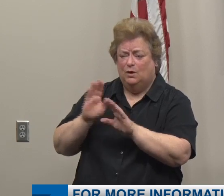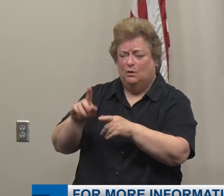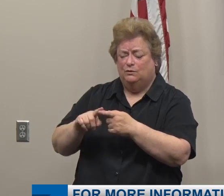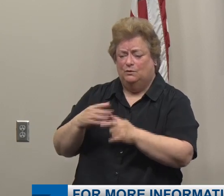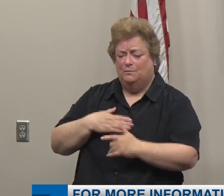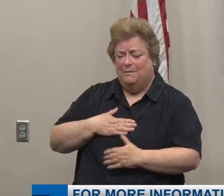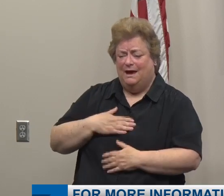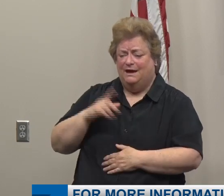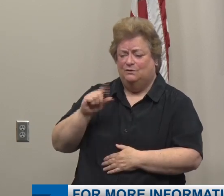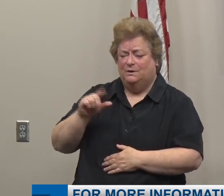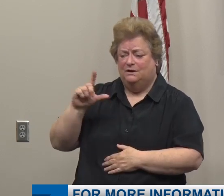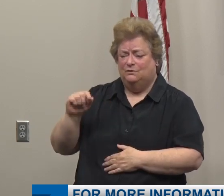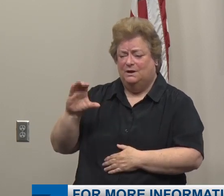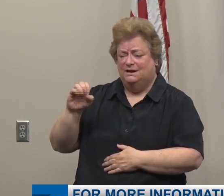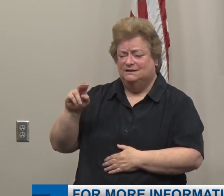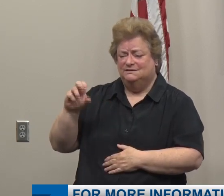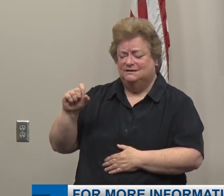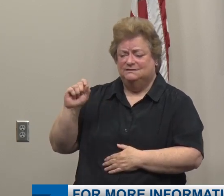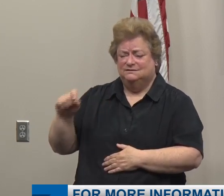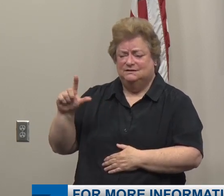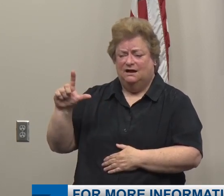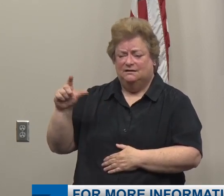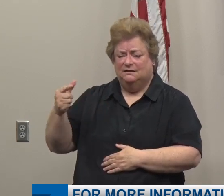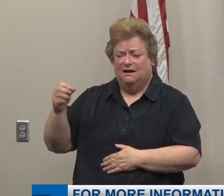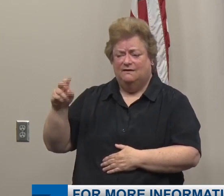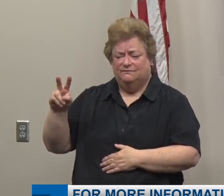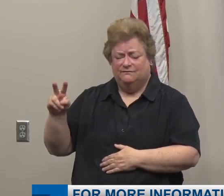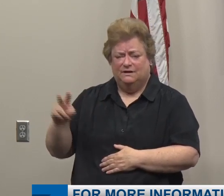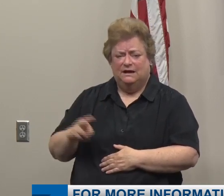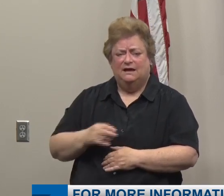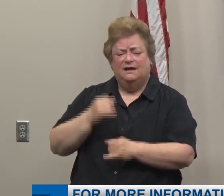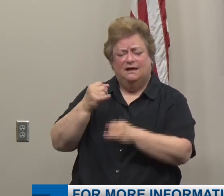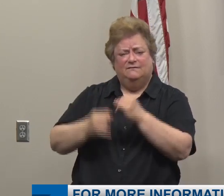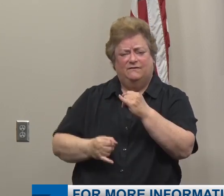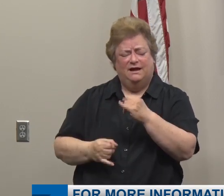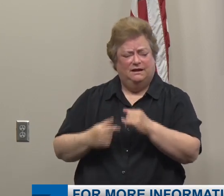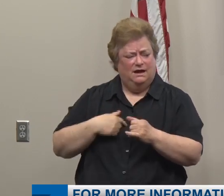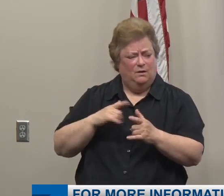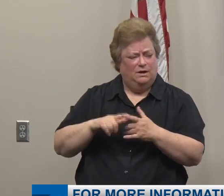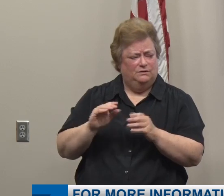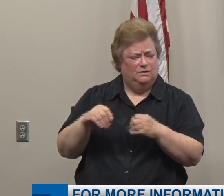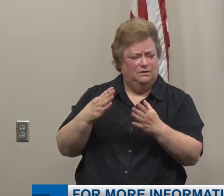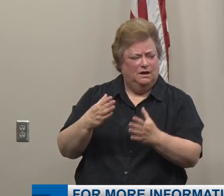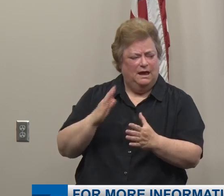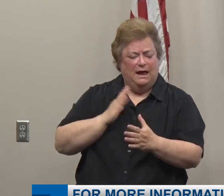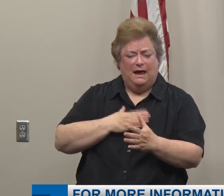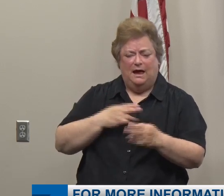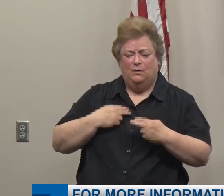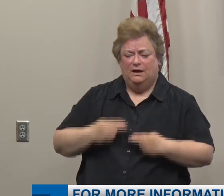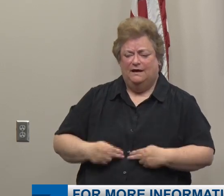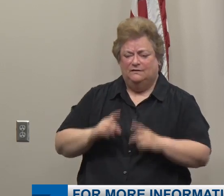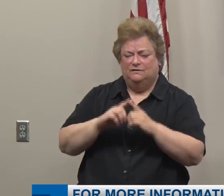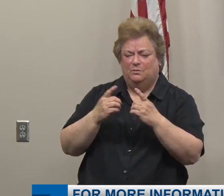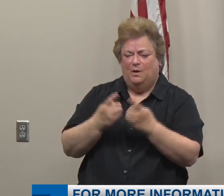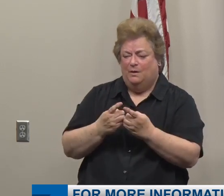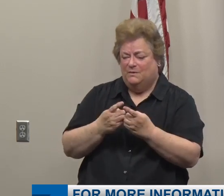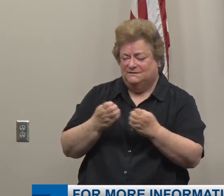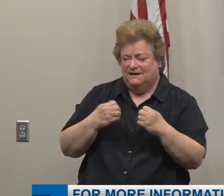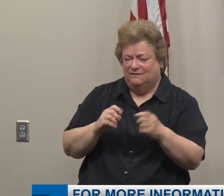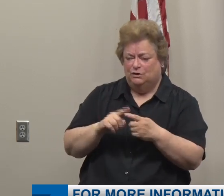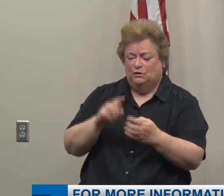2020 census gov finally I would like to provide an update on our health department's efforts to reduce